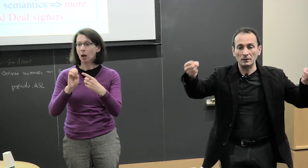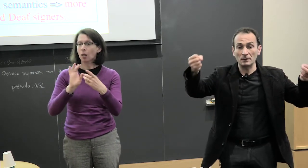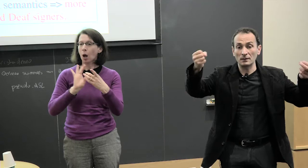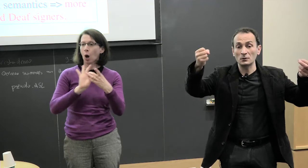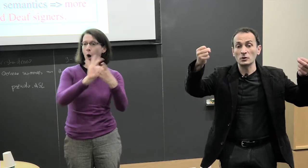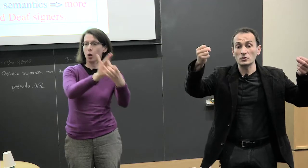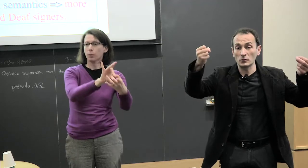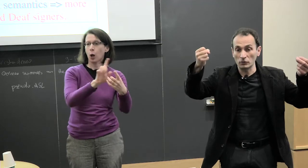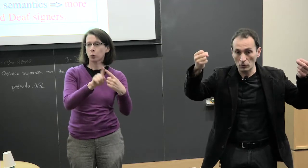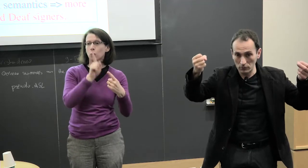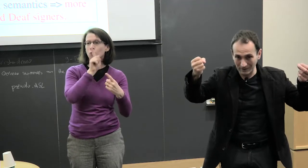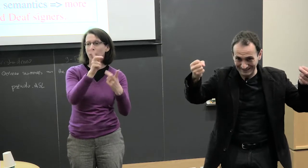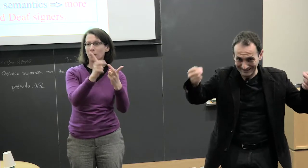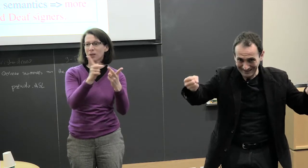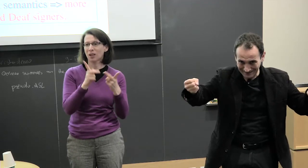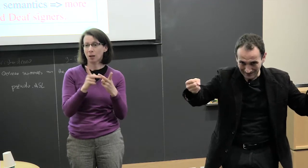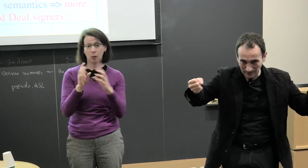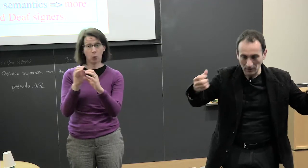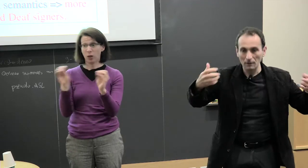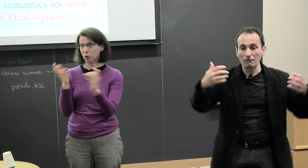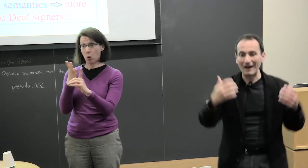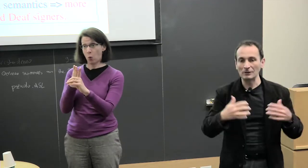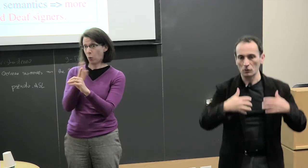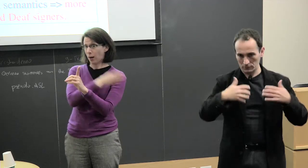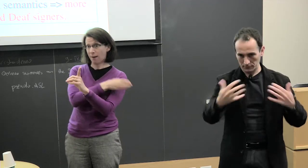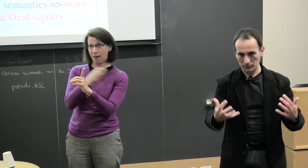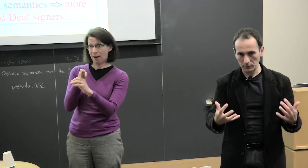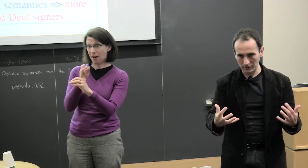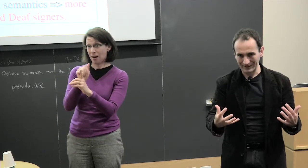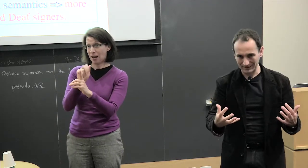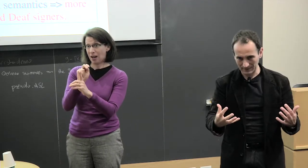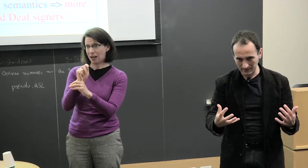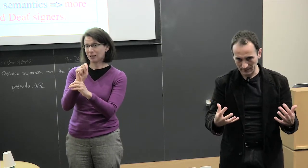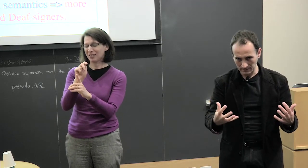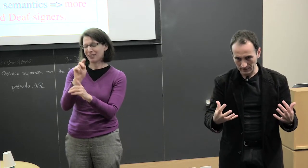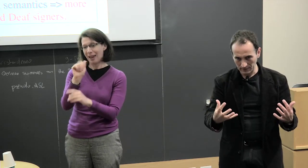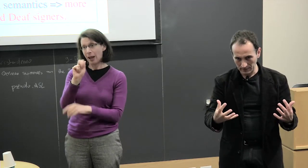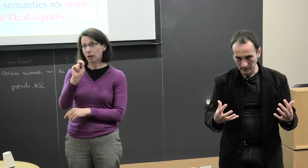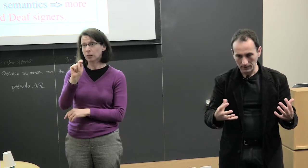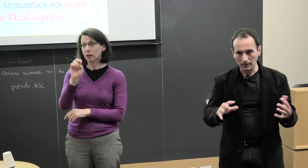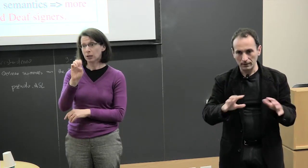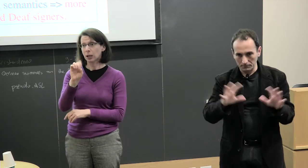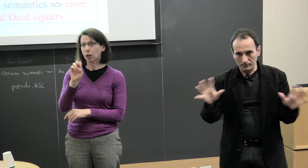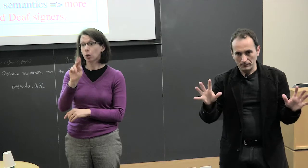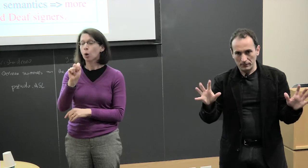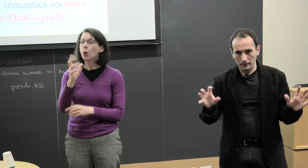positions and in which there's no antecedent, follow from your analysis.